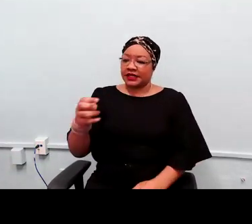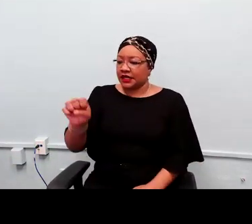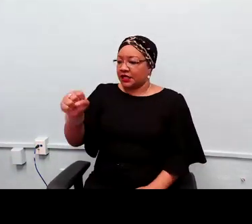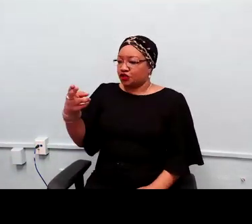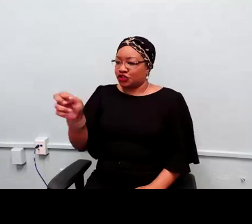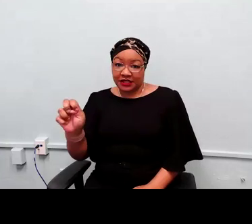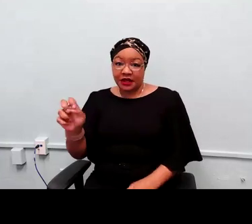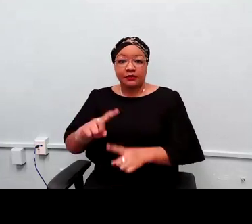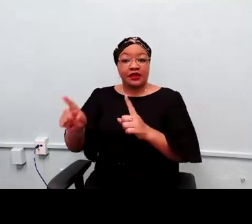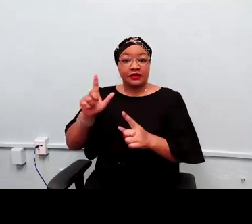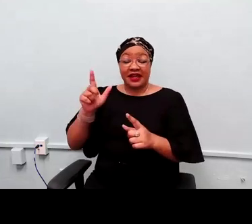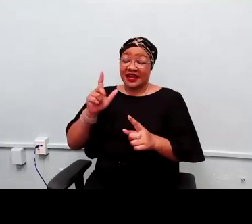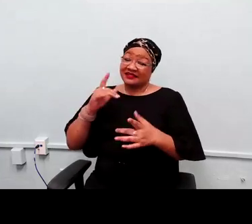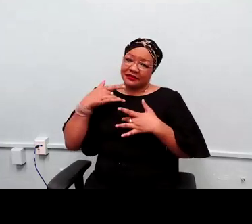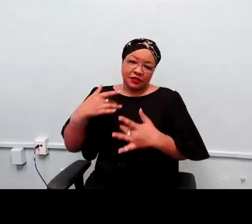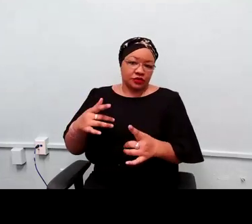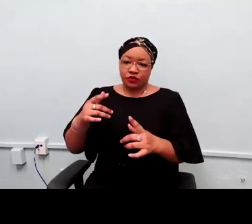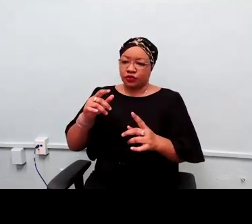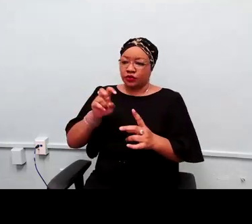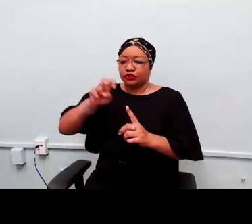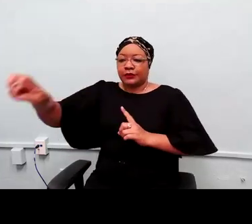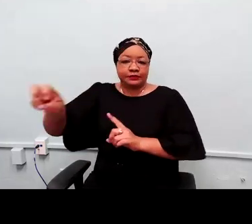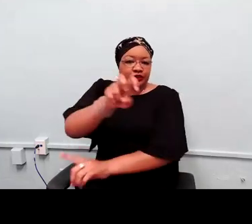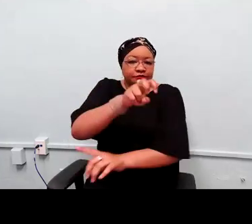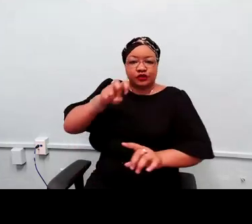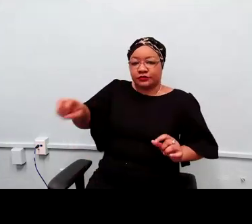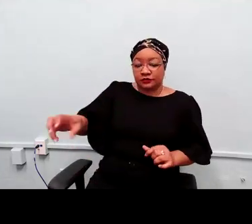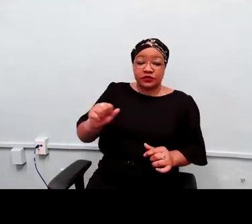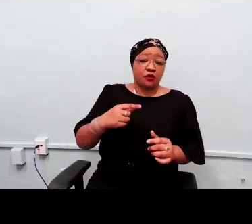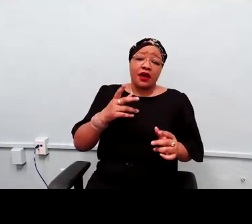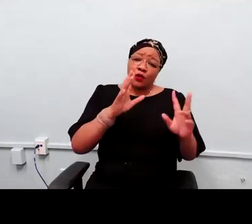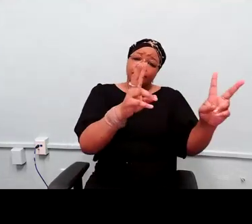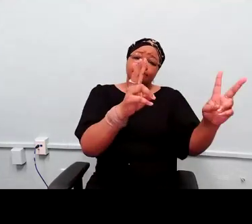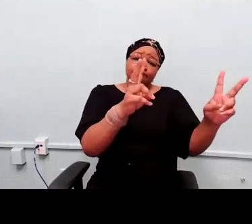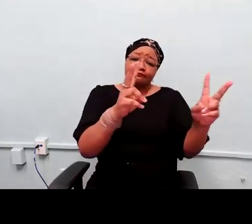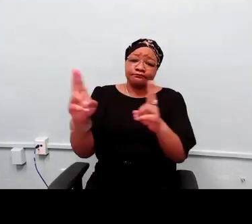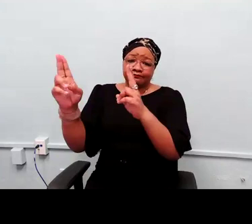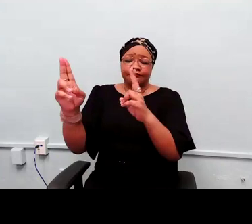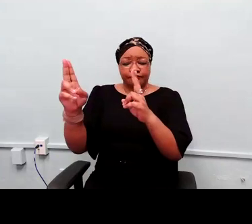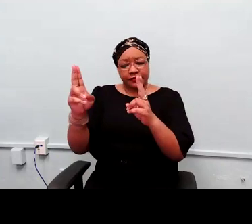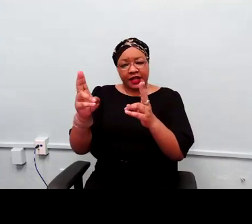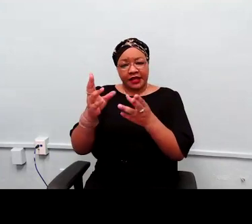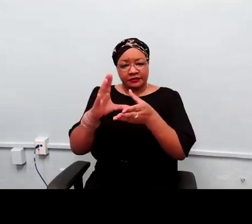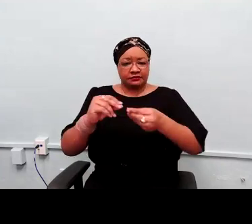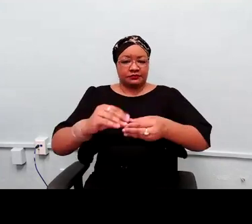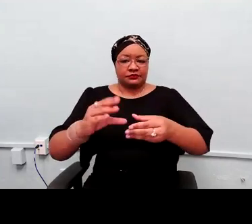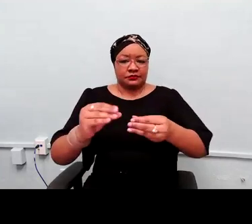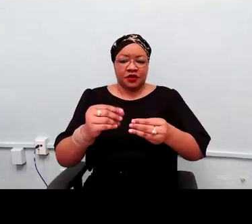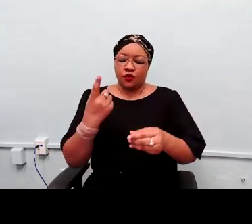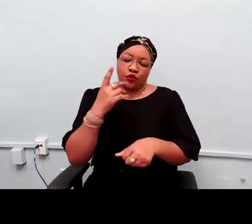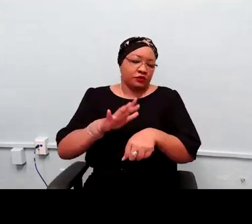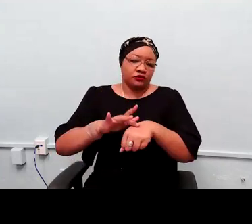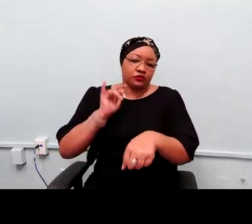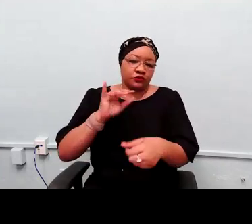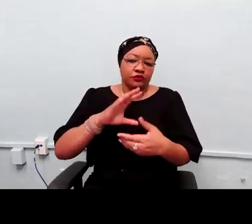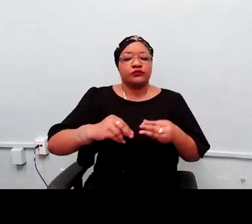So I'll read you a piece, just an excerpt from one of the early stories in